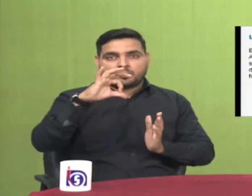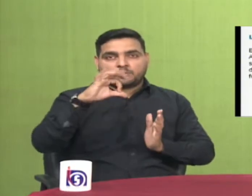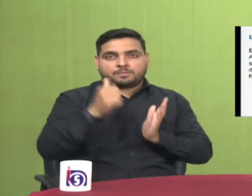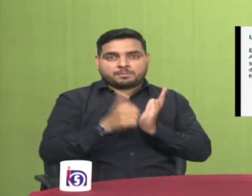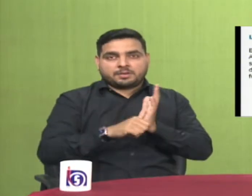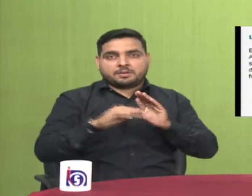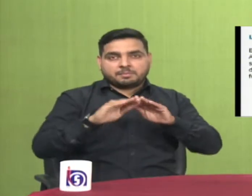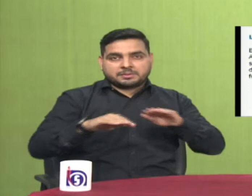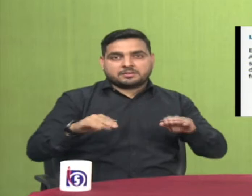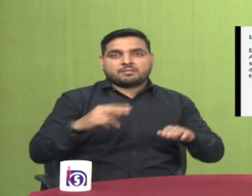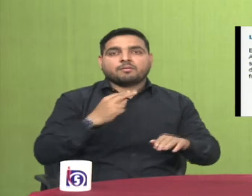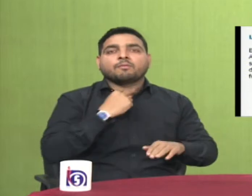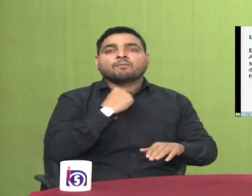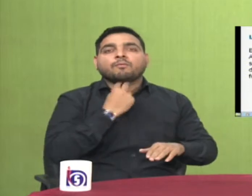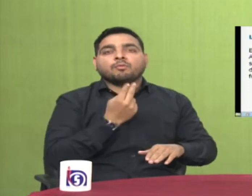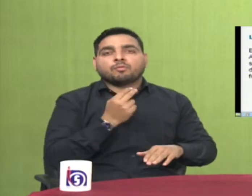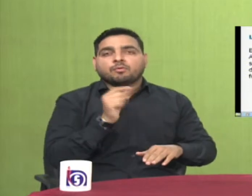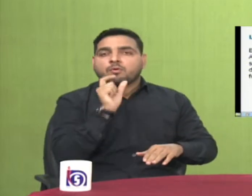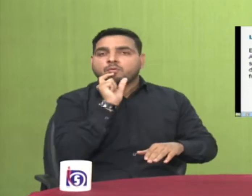Then comes the language development.